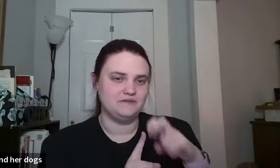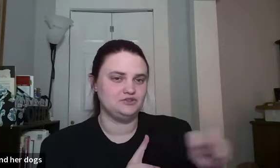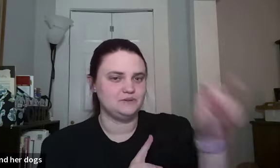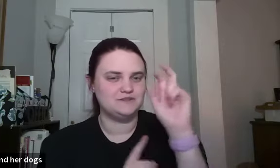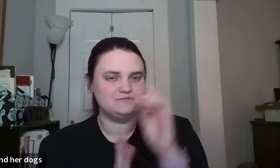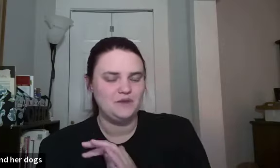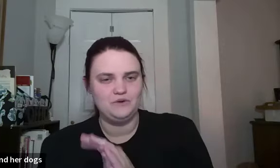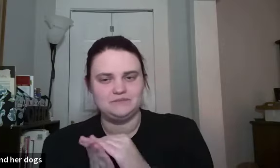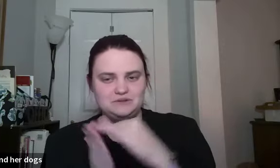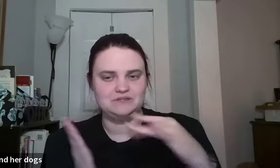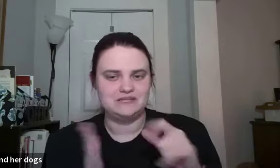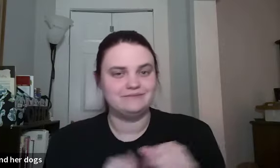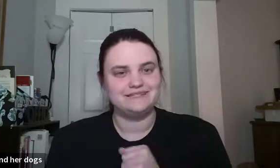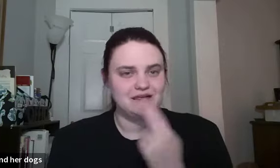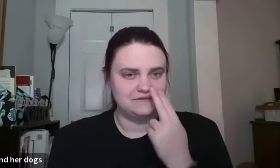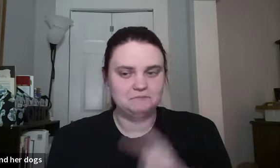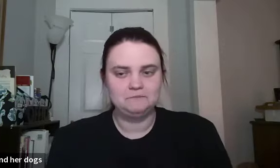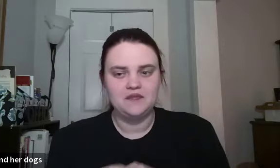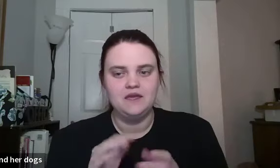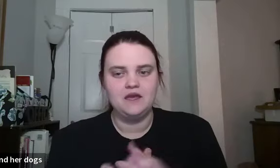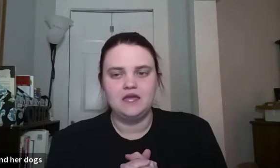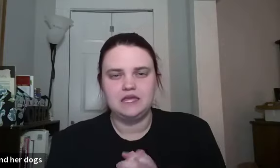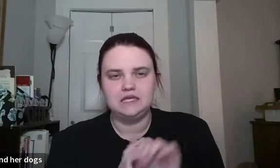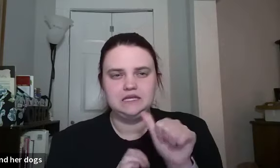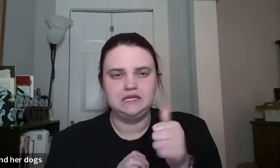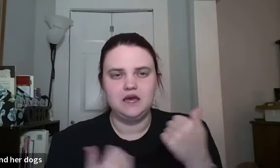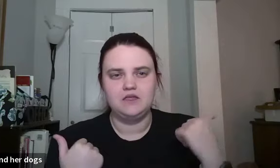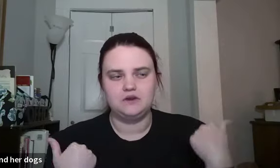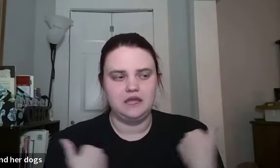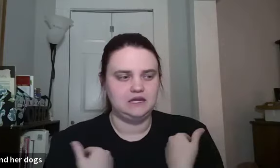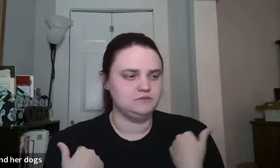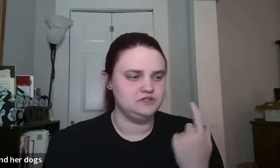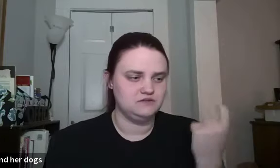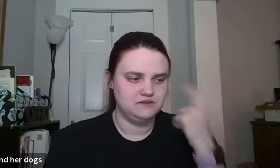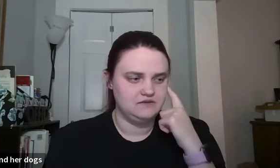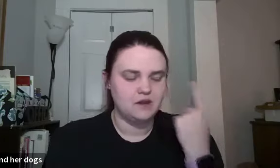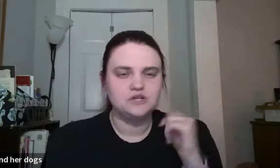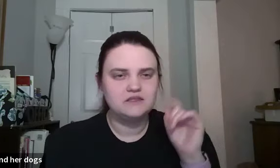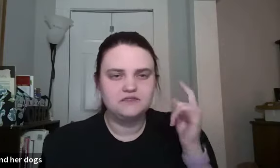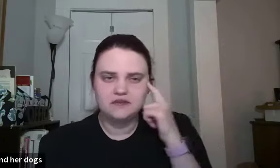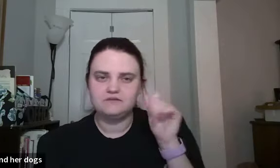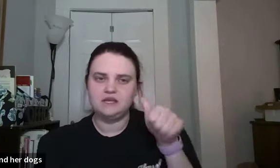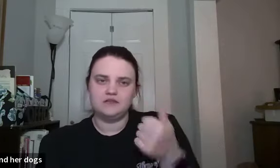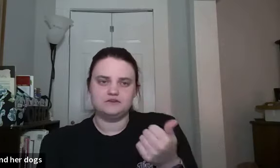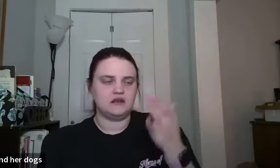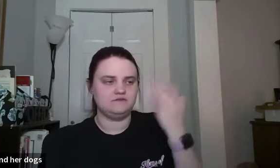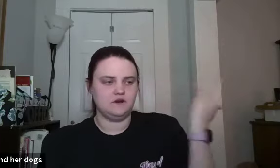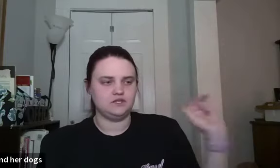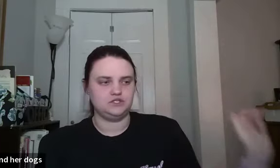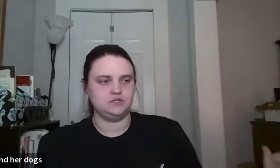field trips with my students there. It's a lot of fun. Any other animals you can think of? I'm trying to think of any others that I've forgotten